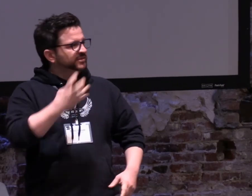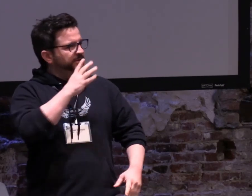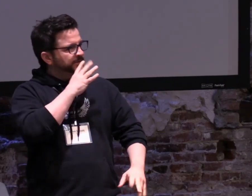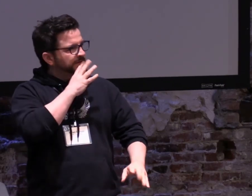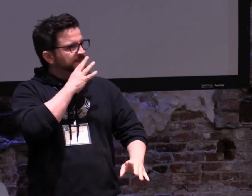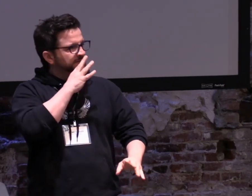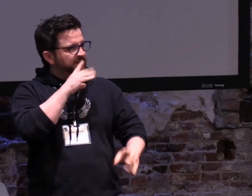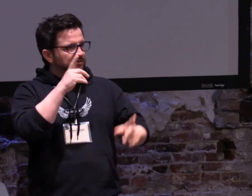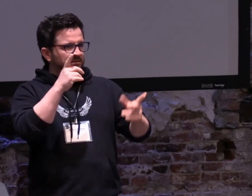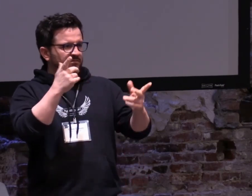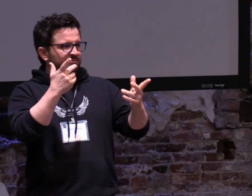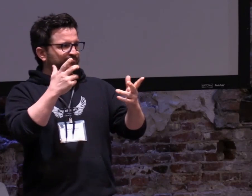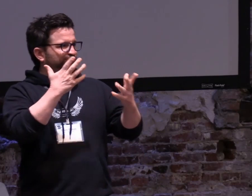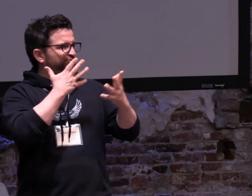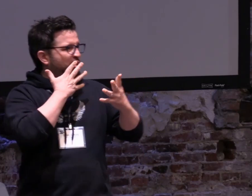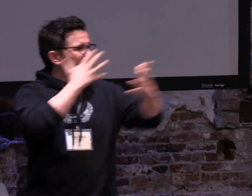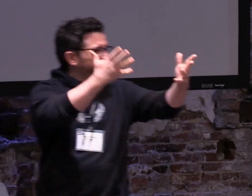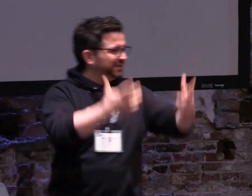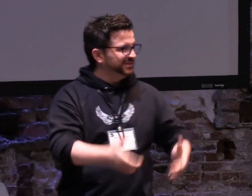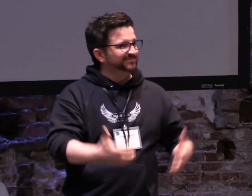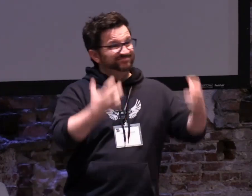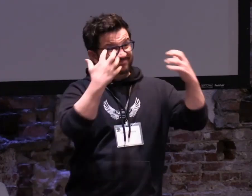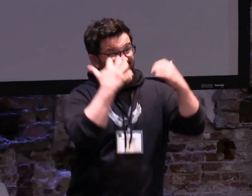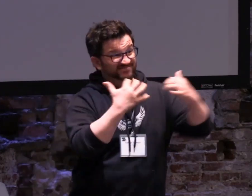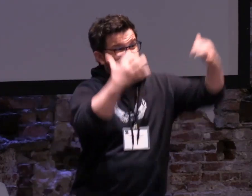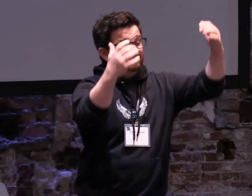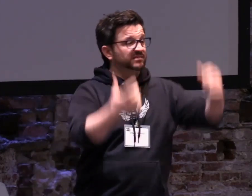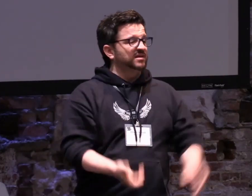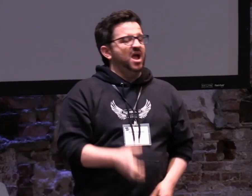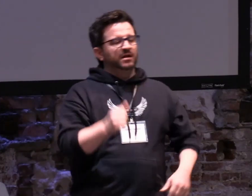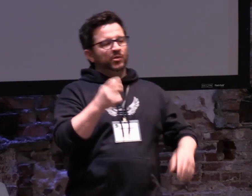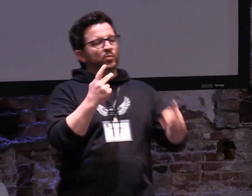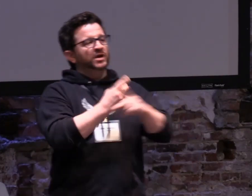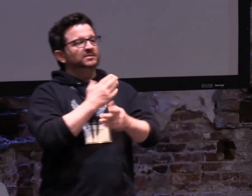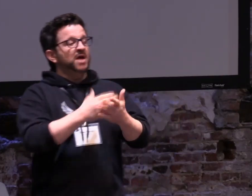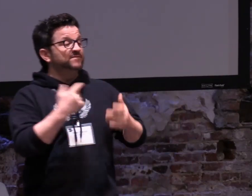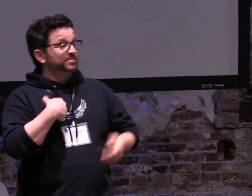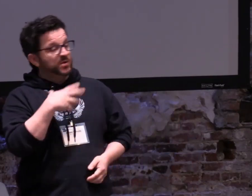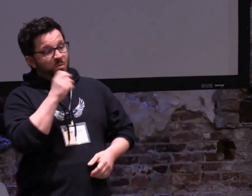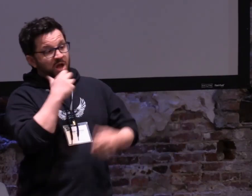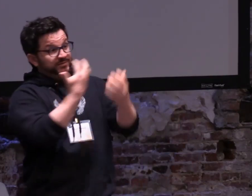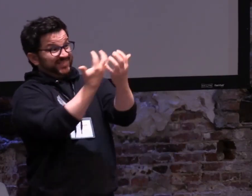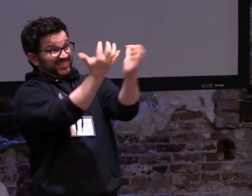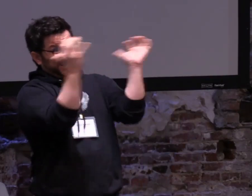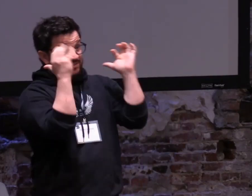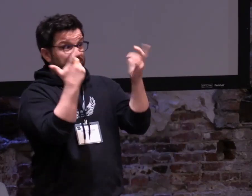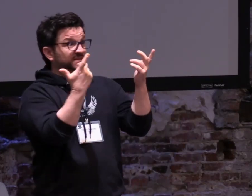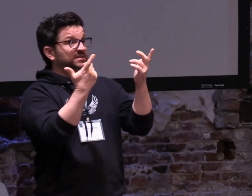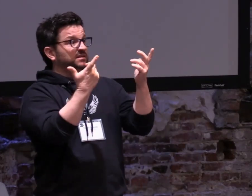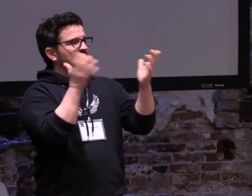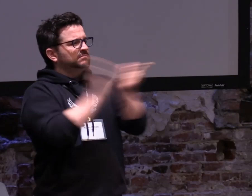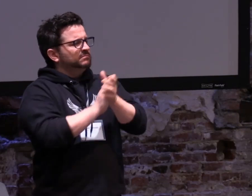Which was not necessarily my dream or the way that I wanted to represent myself in front of large audiences.